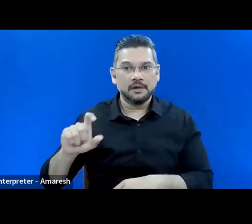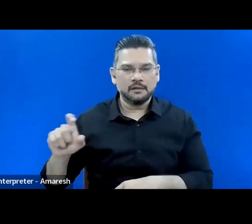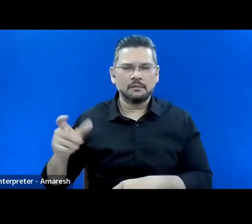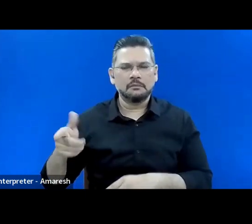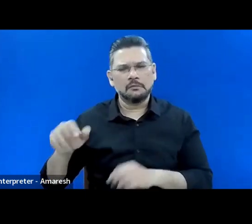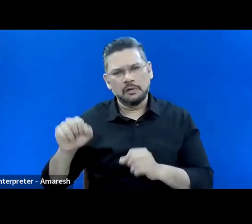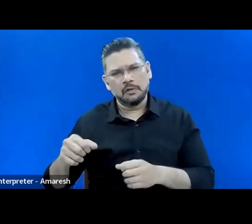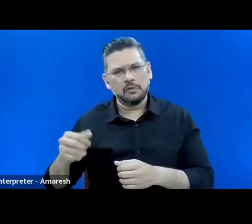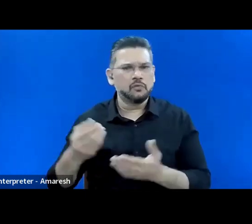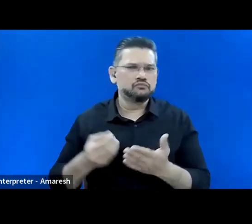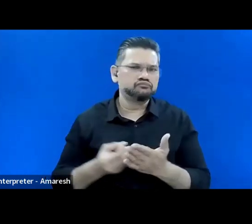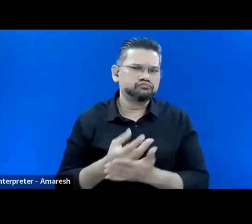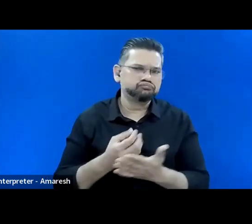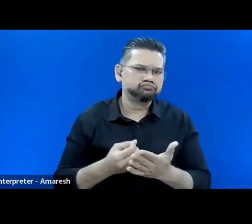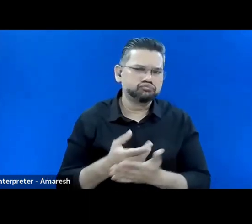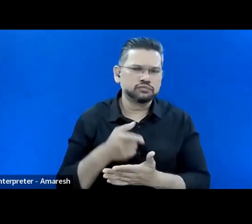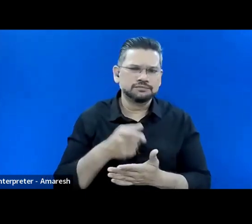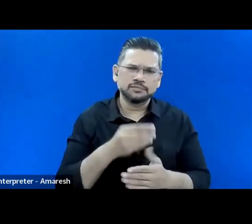different